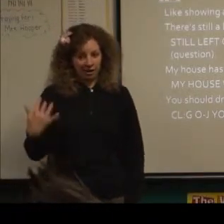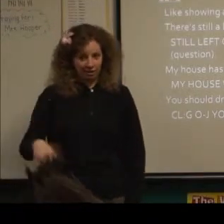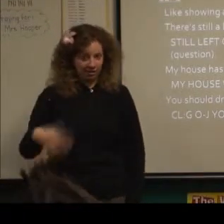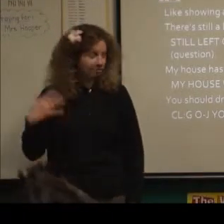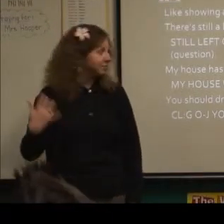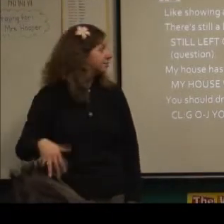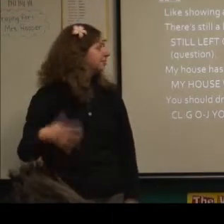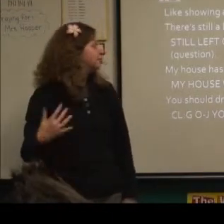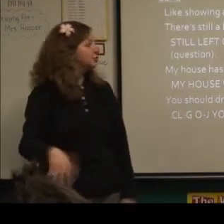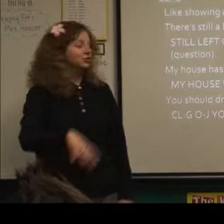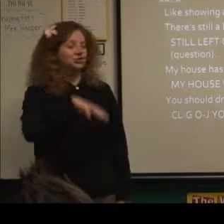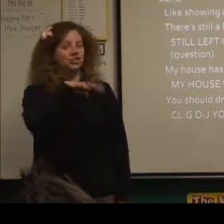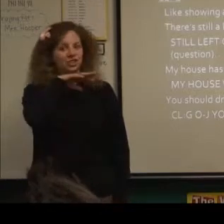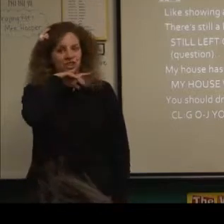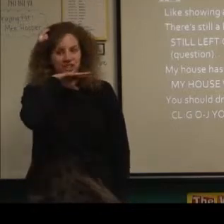wow, dirty,